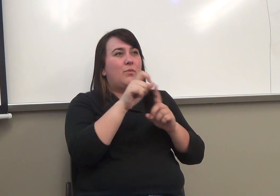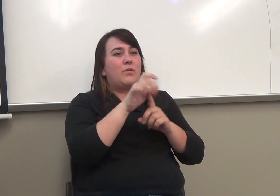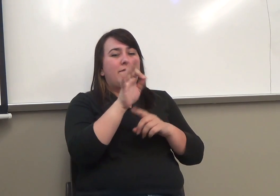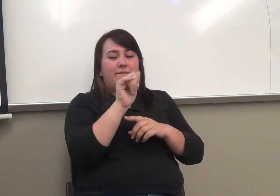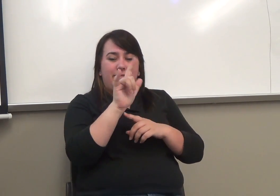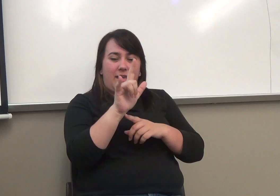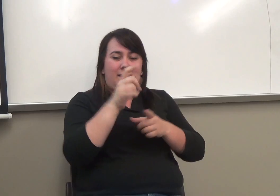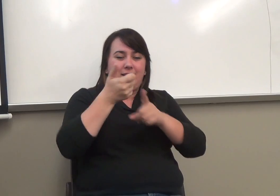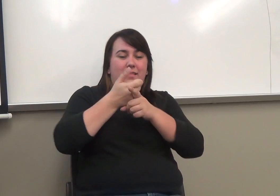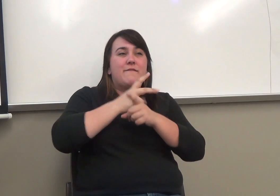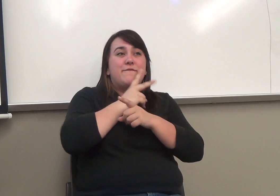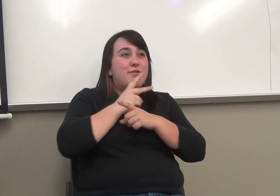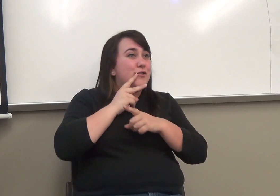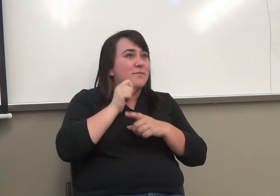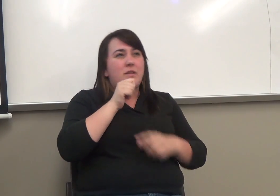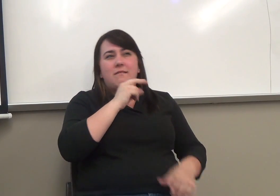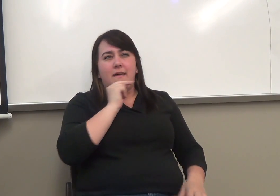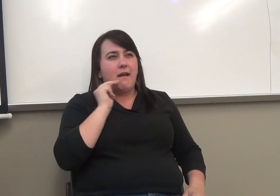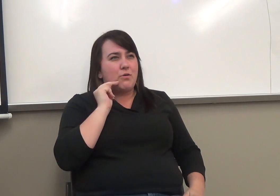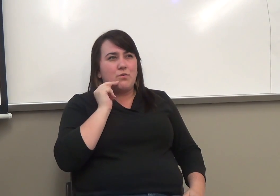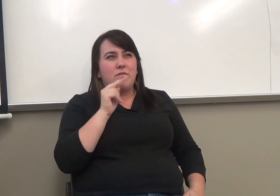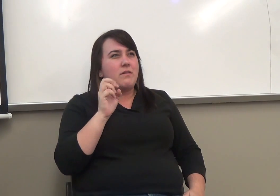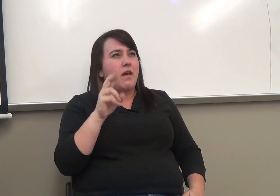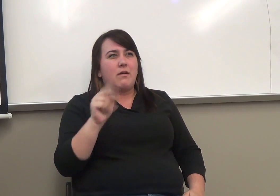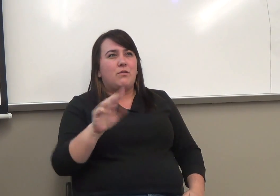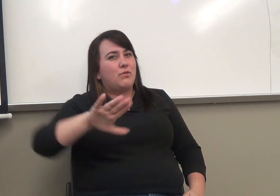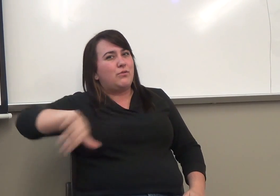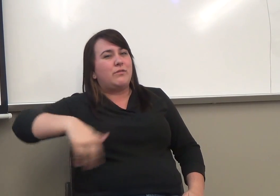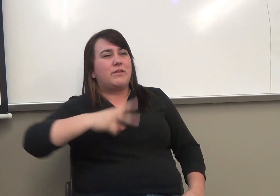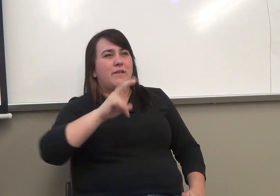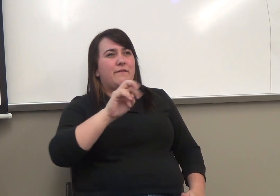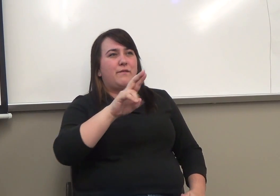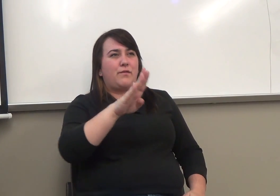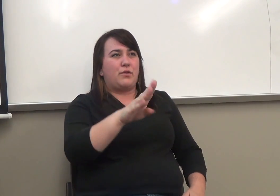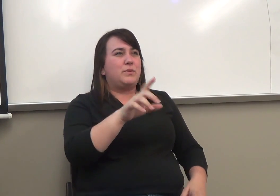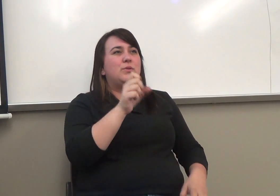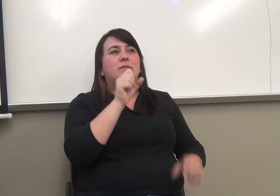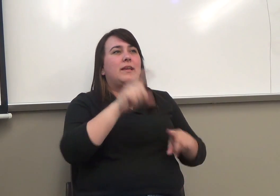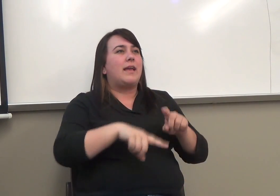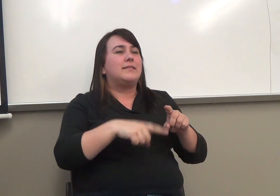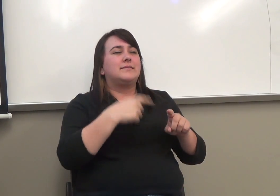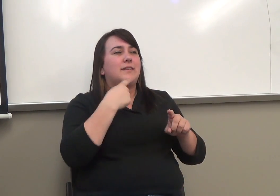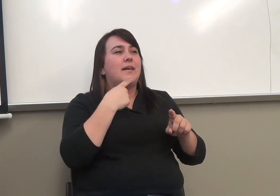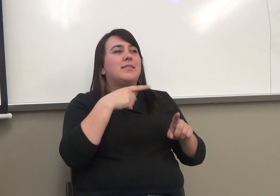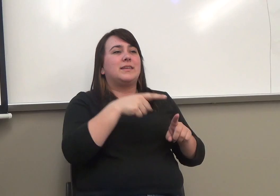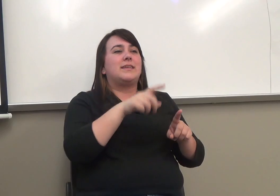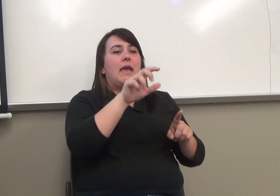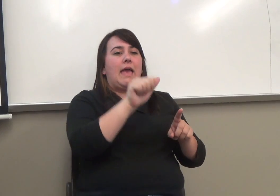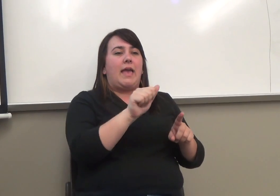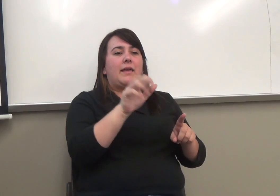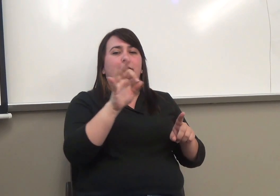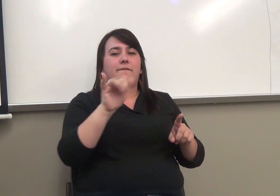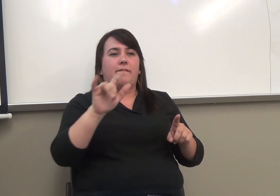a noun. You cannot say this was a fail. That doesn't make any sense. It's